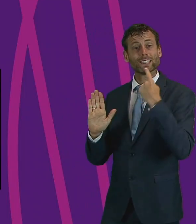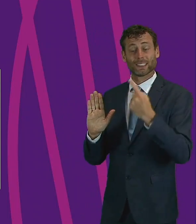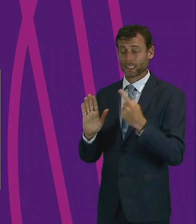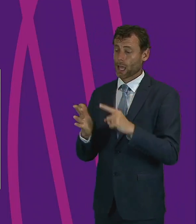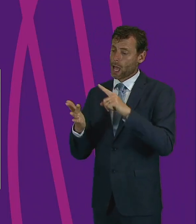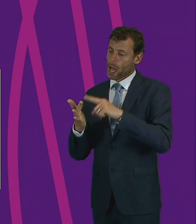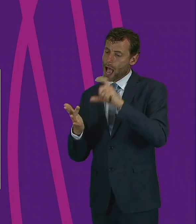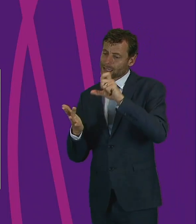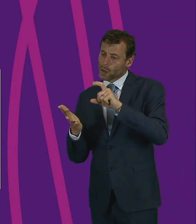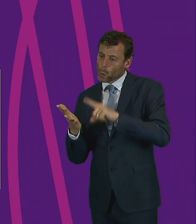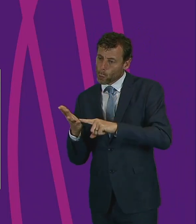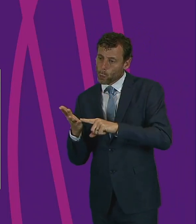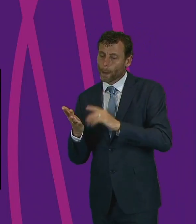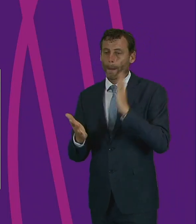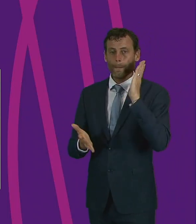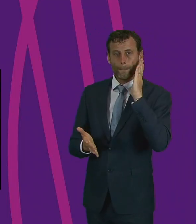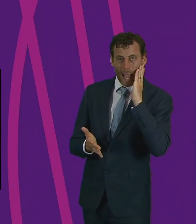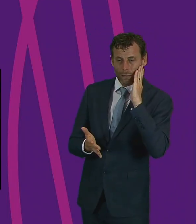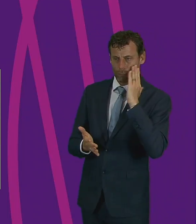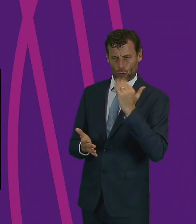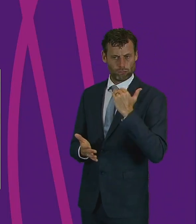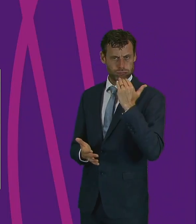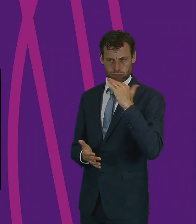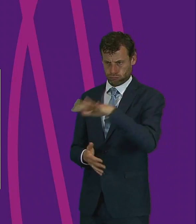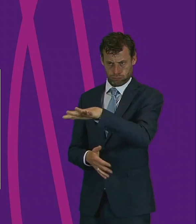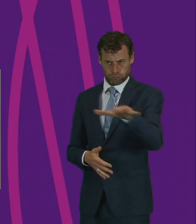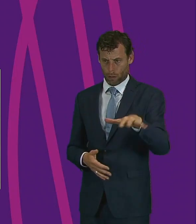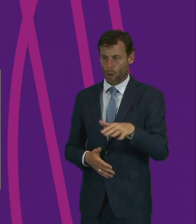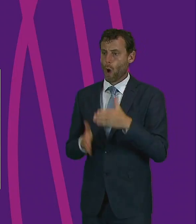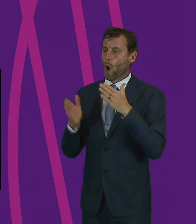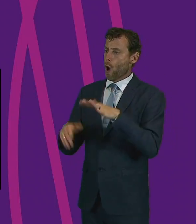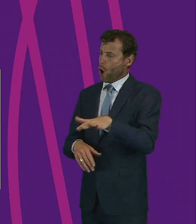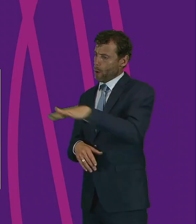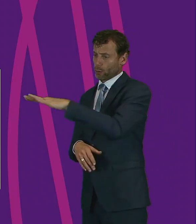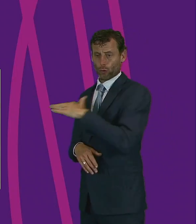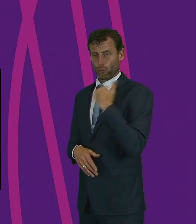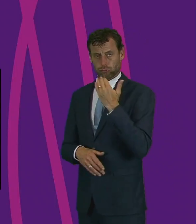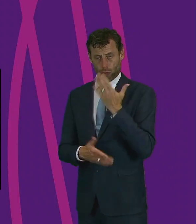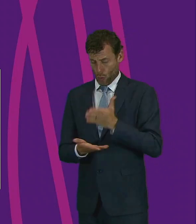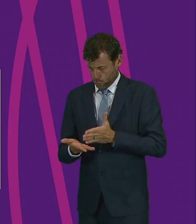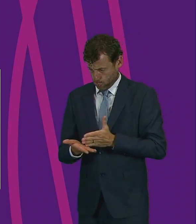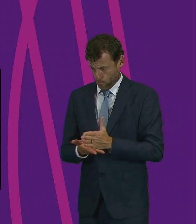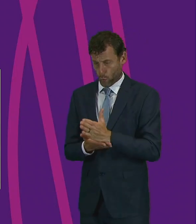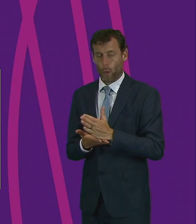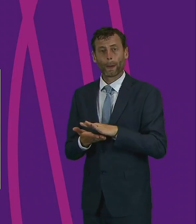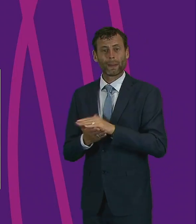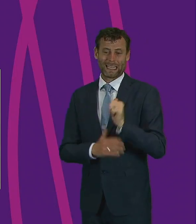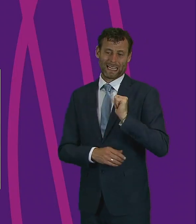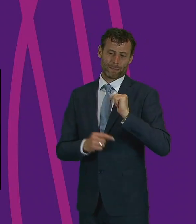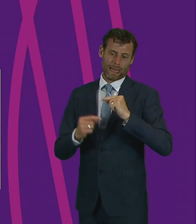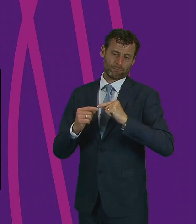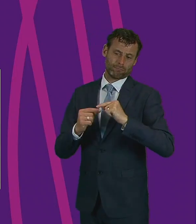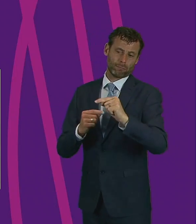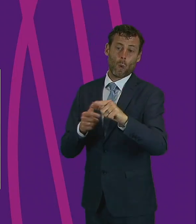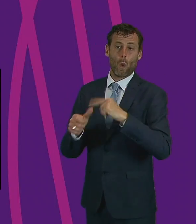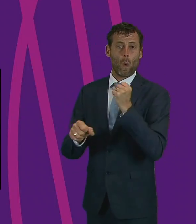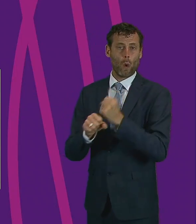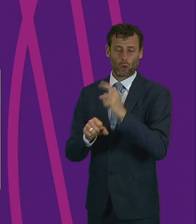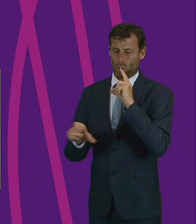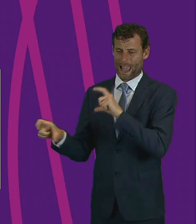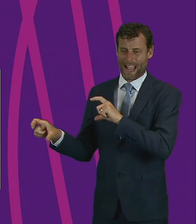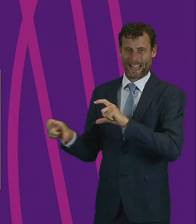ICU capacity has not been breached. And that to August, all scenarios show it not being breached. The